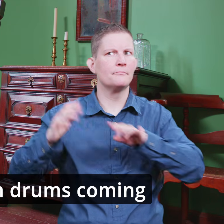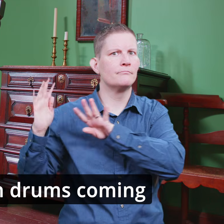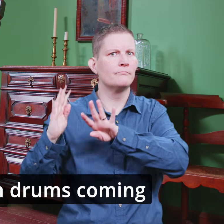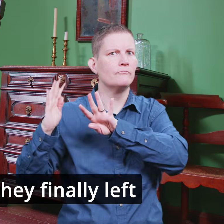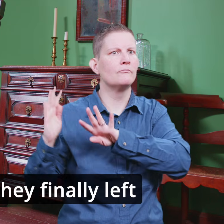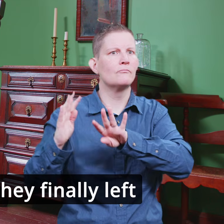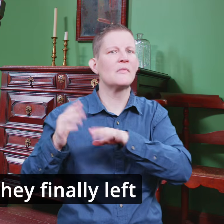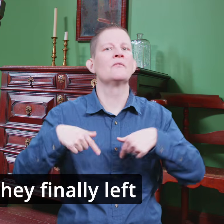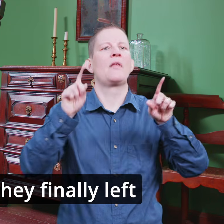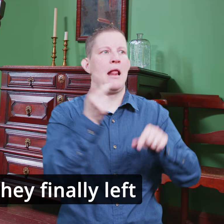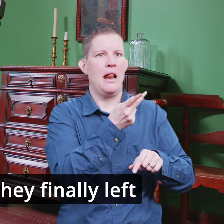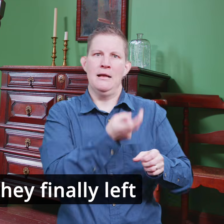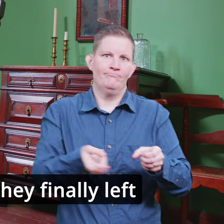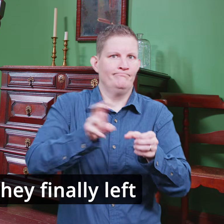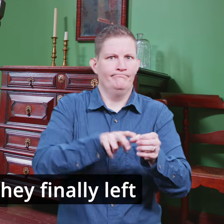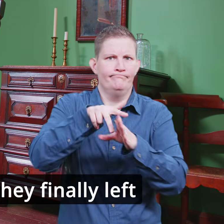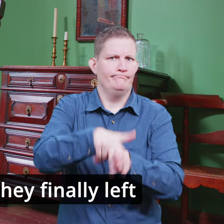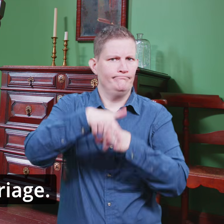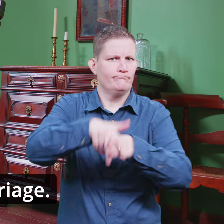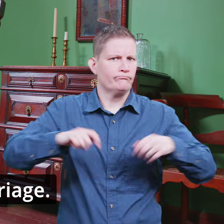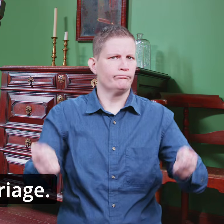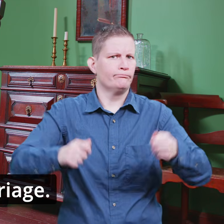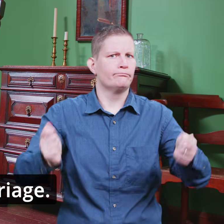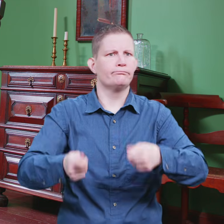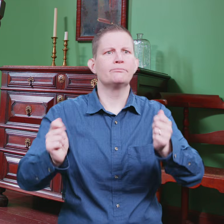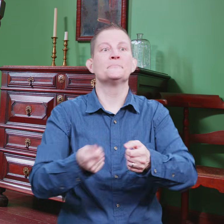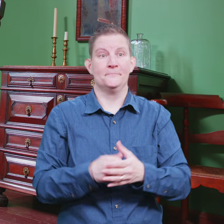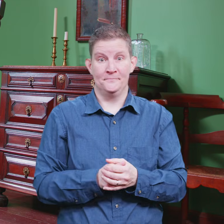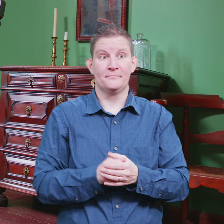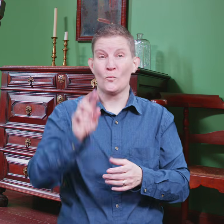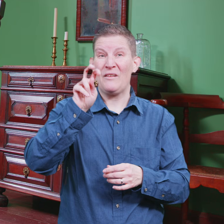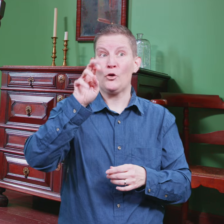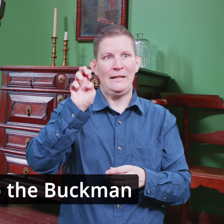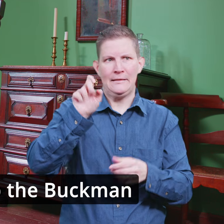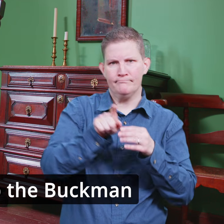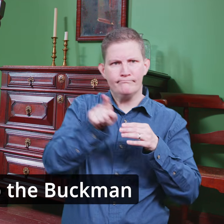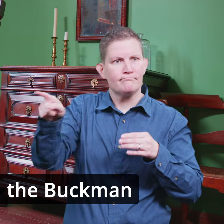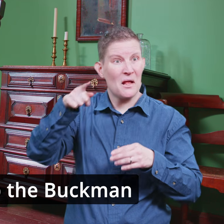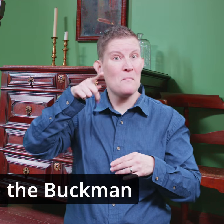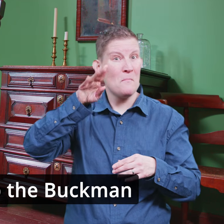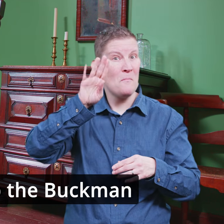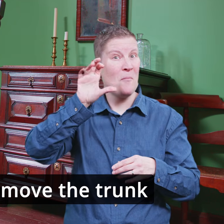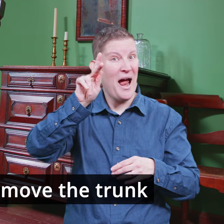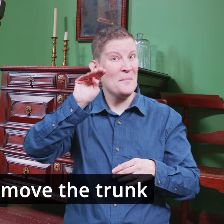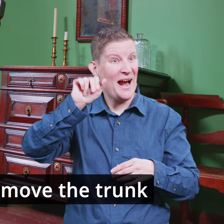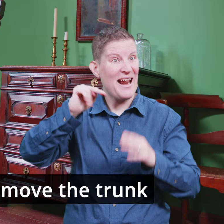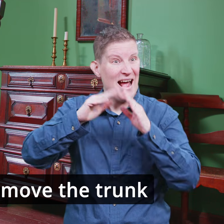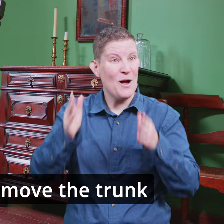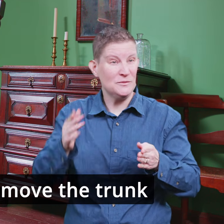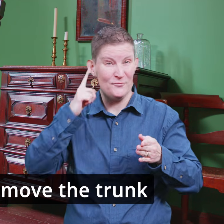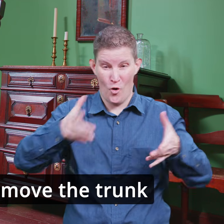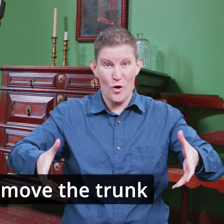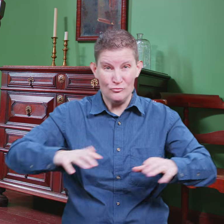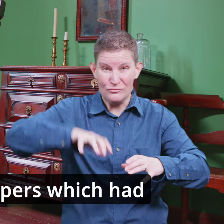British drums coming closer to the town when they finally left in Hancock's carriage. Revere then went over to the Buckman Tavern where he